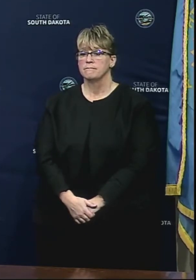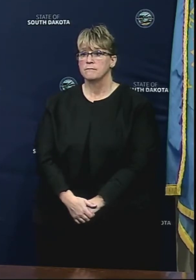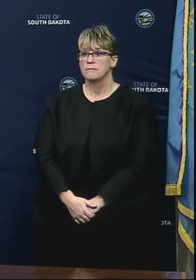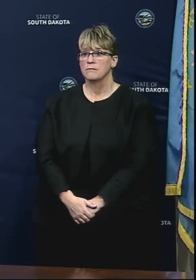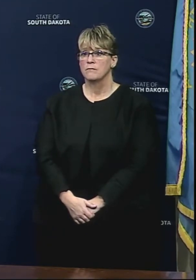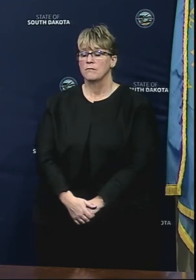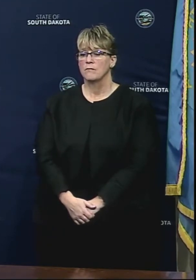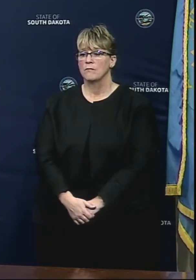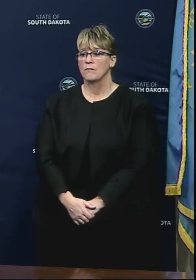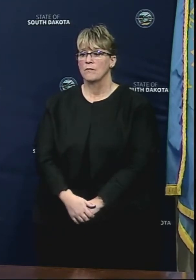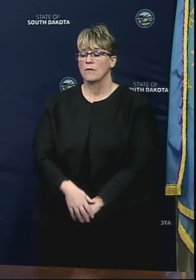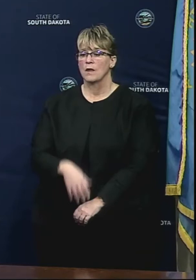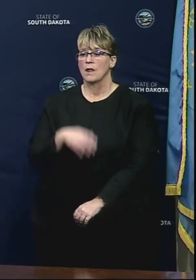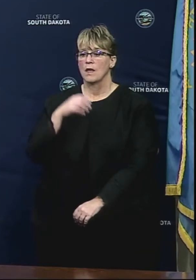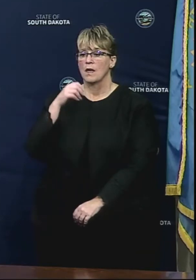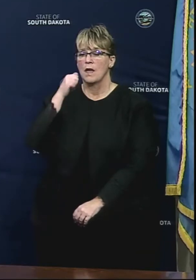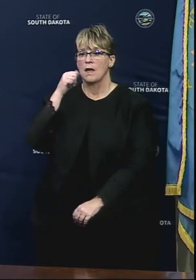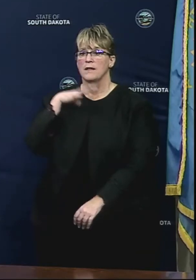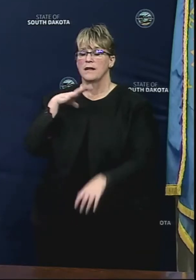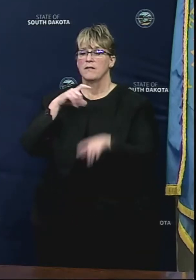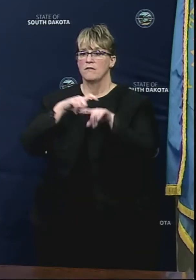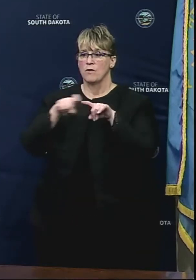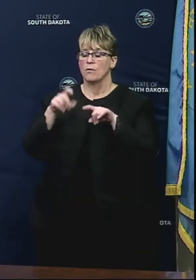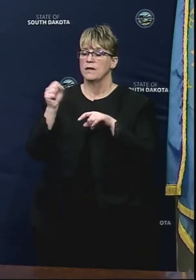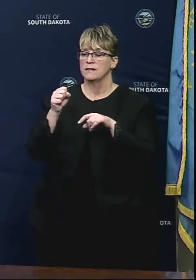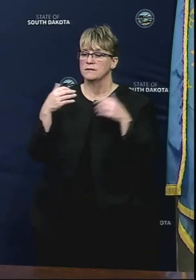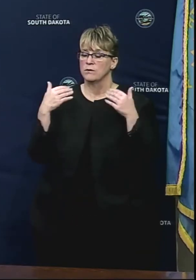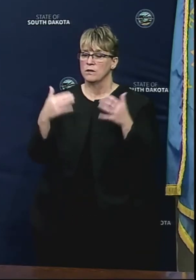Governor, this is Jackie with SDPB. Yes, Jackie, go ahead.